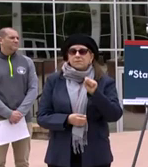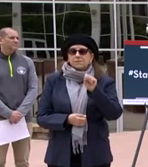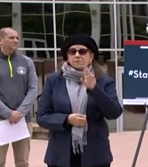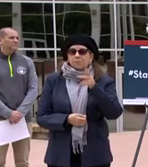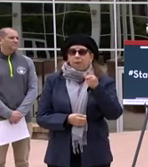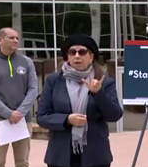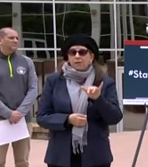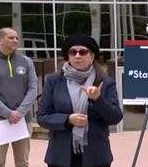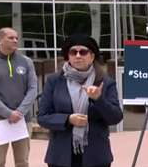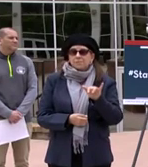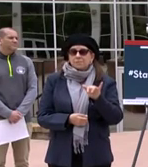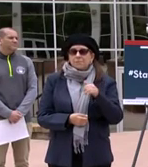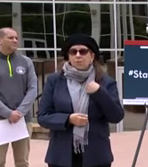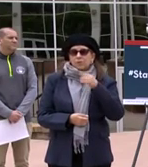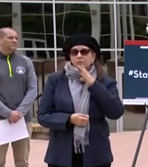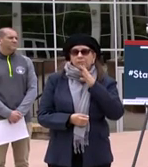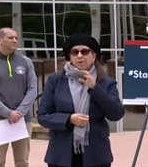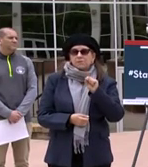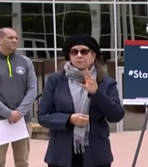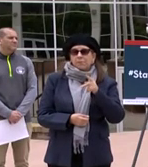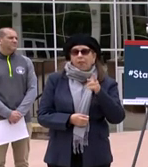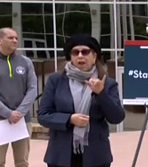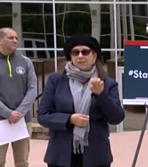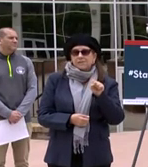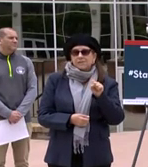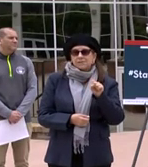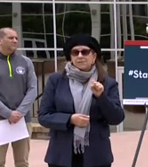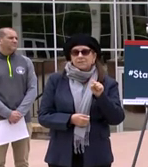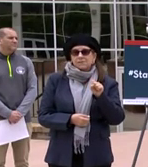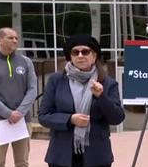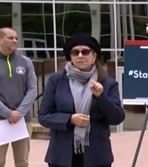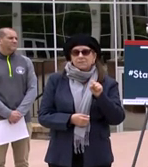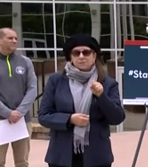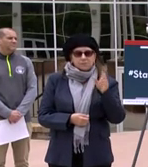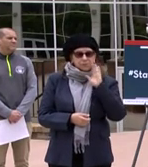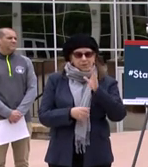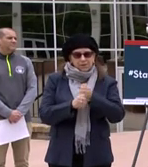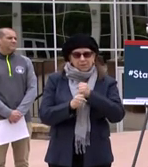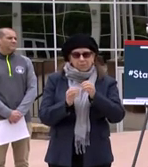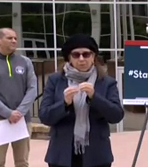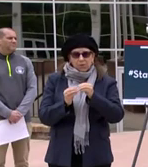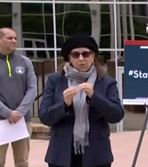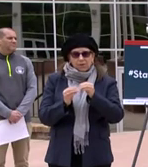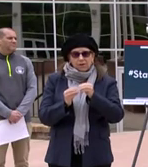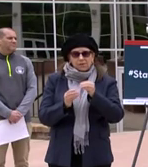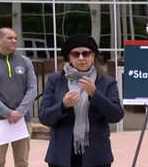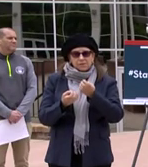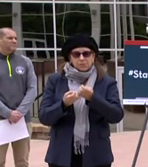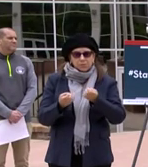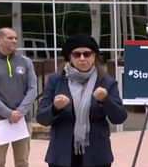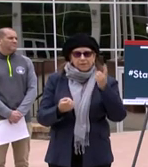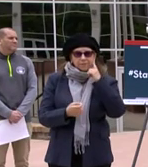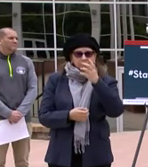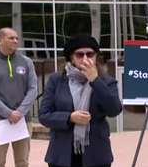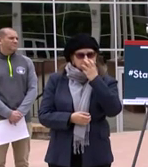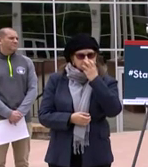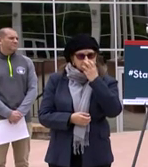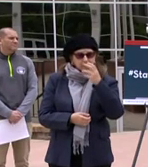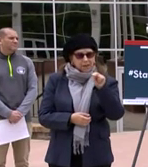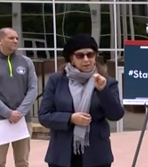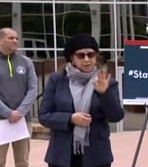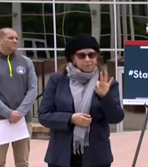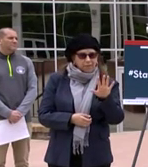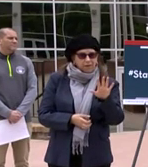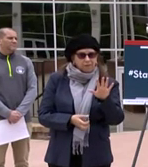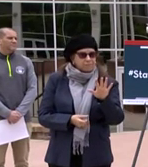masks? And then also, what about the expedited testing kits that show the results much faster? Do you have, or is